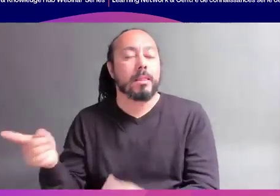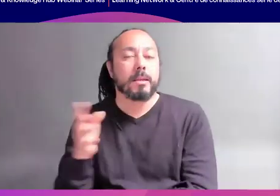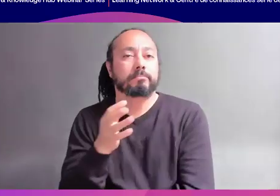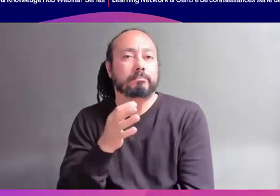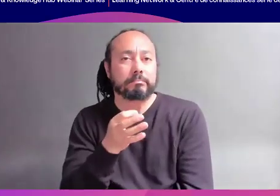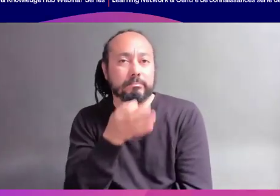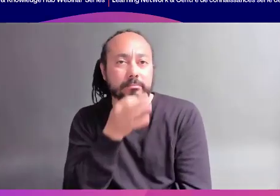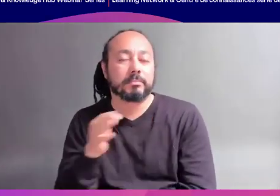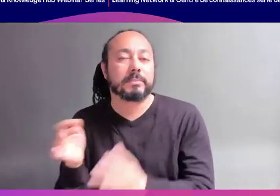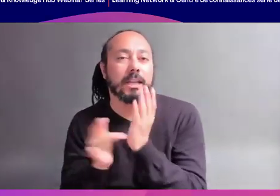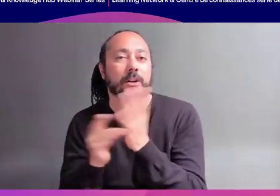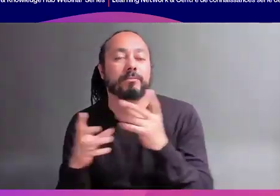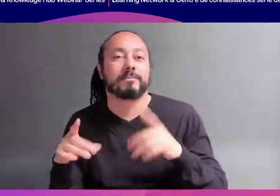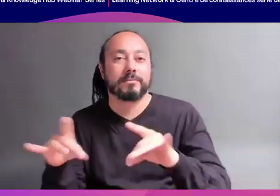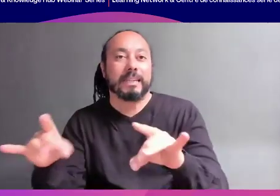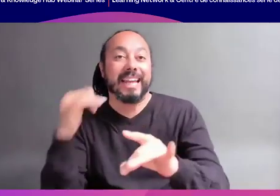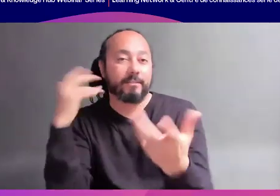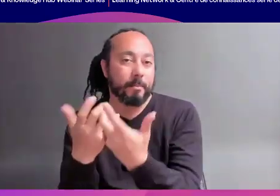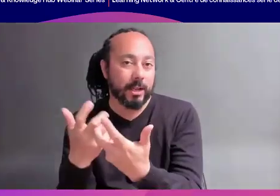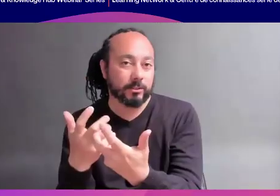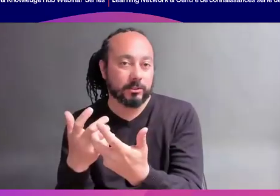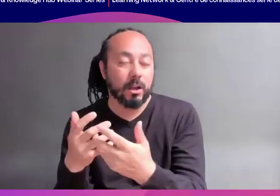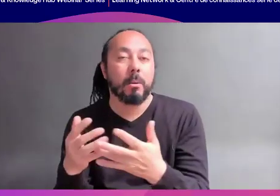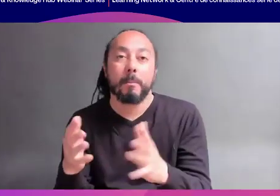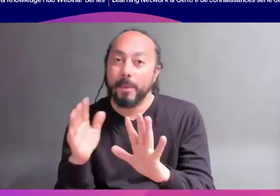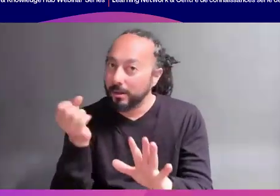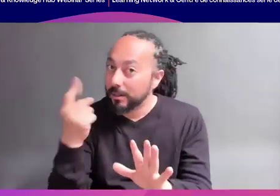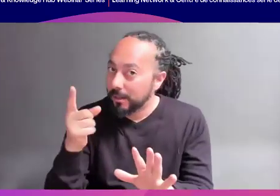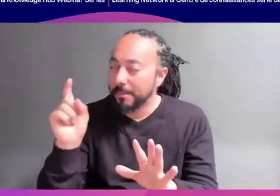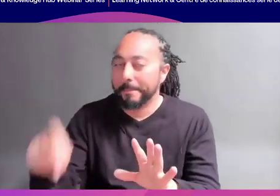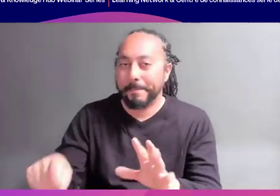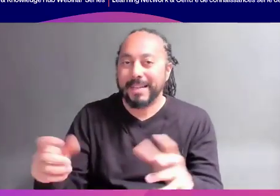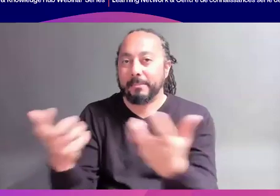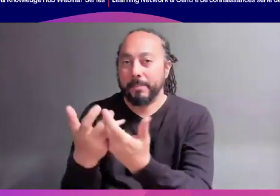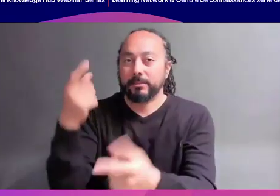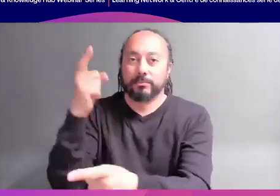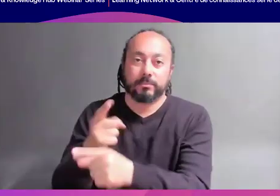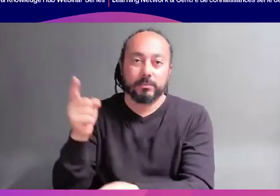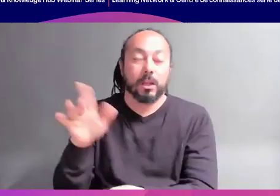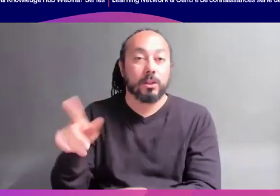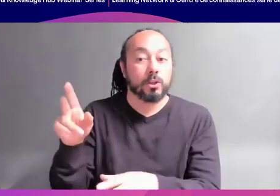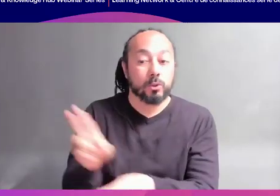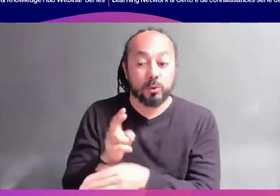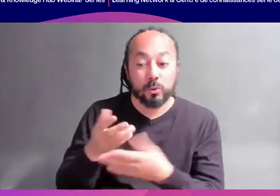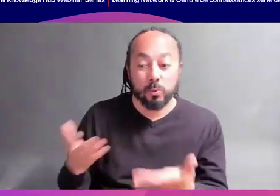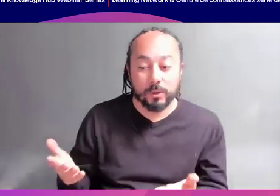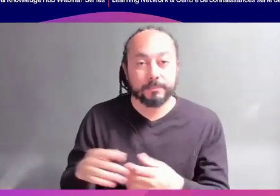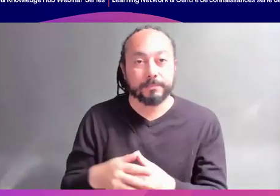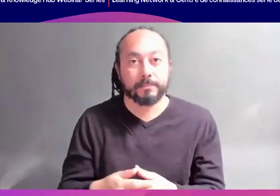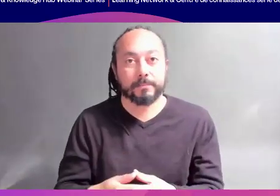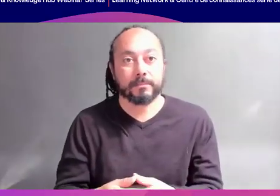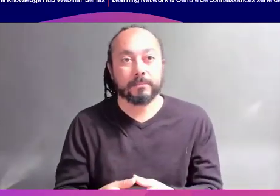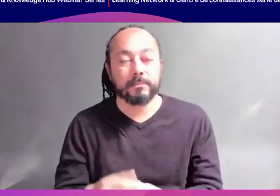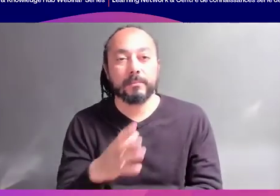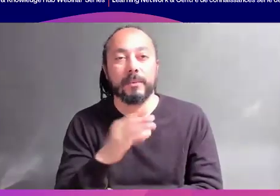pick it up. But it is about finding the right match between what parents are using and where they're at, and then